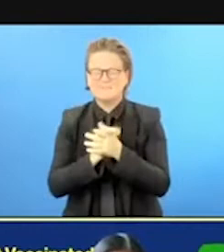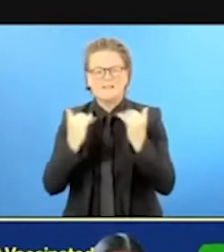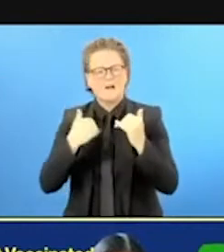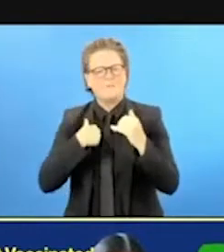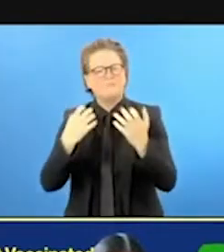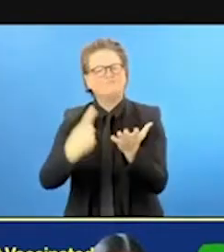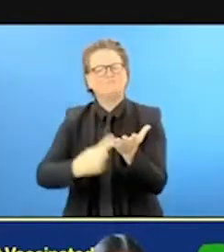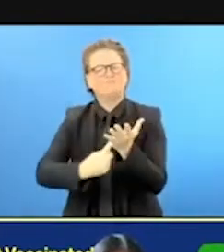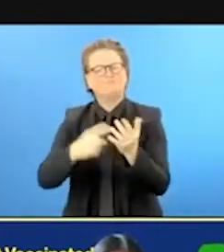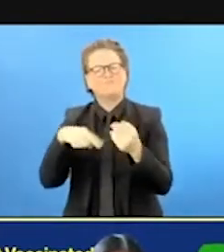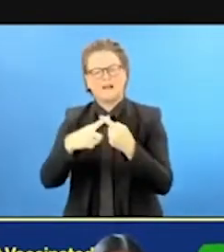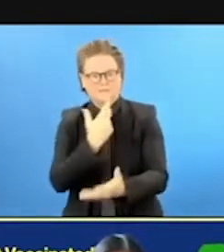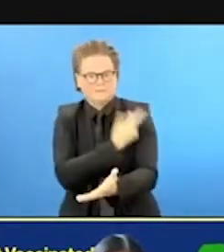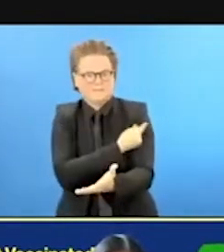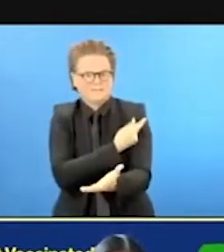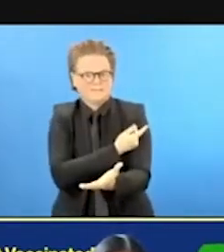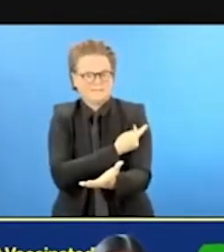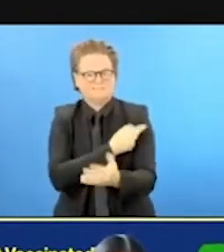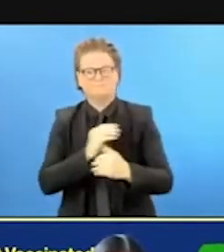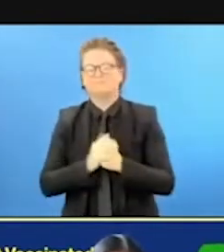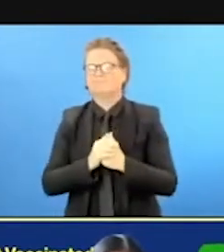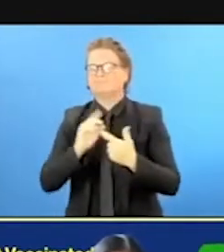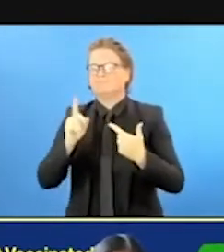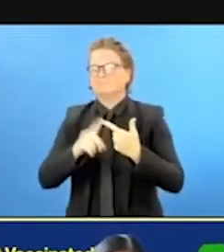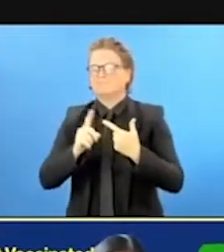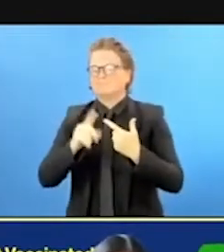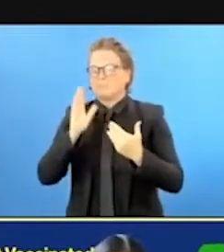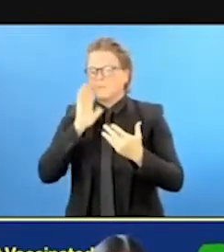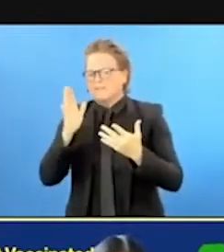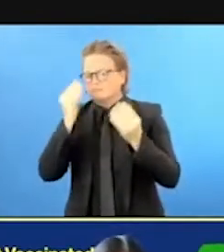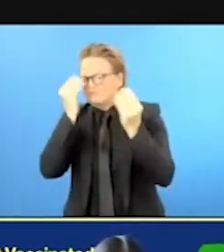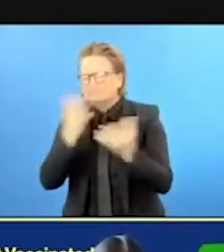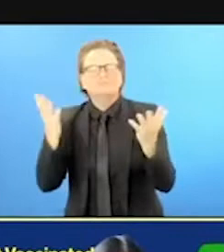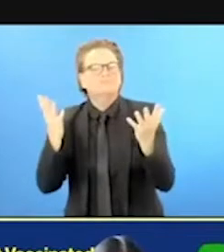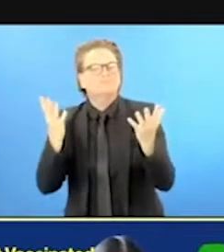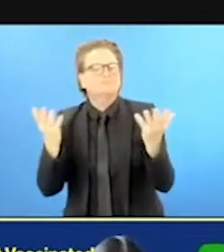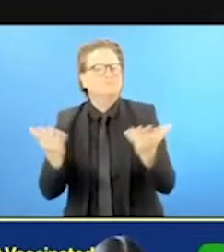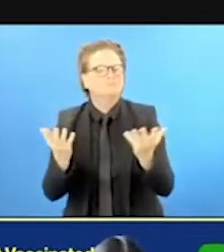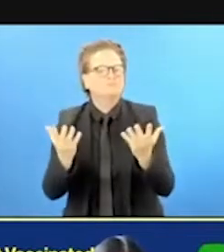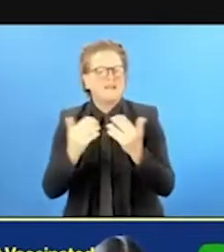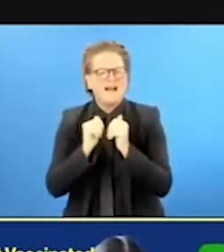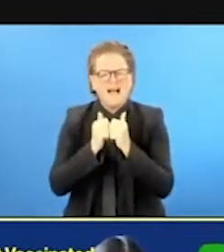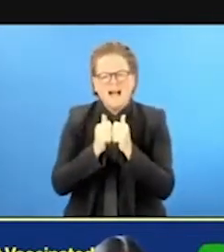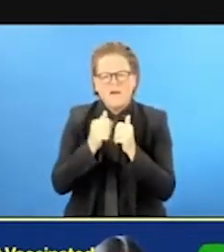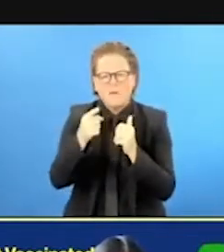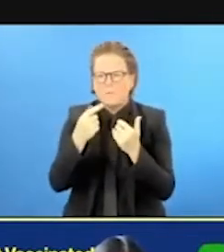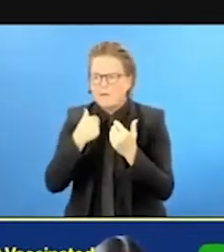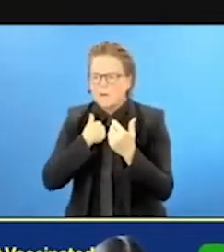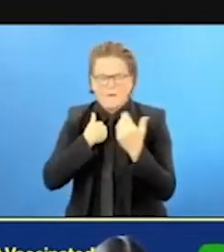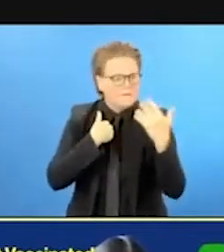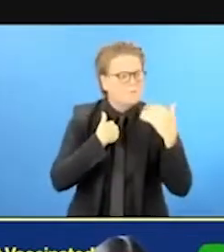provide an update, as well as give you information on how to connect to vaccine. Next slide,